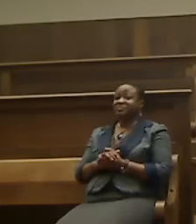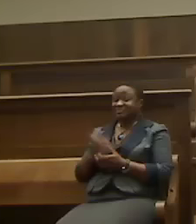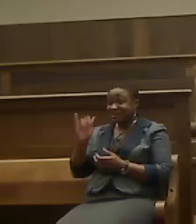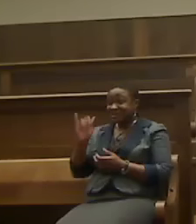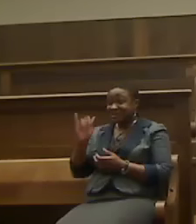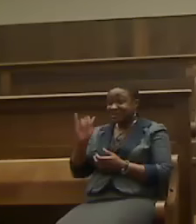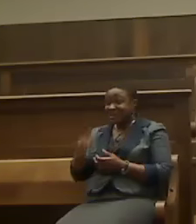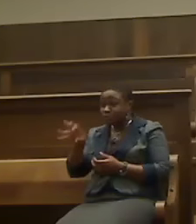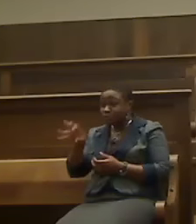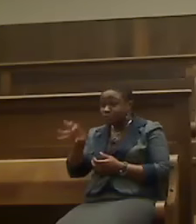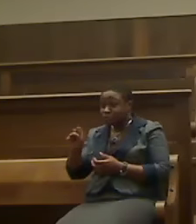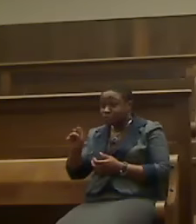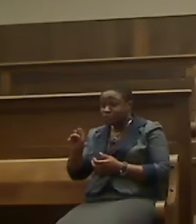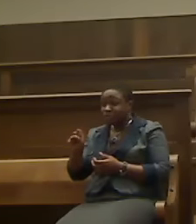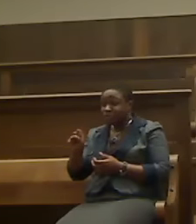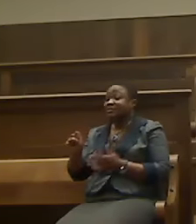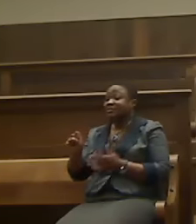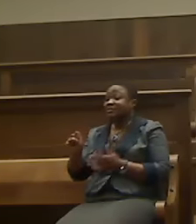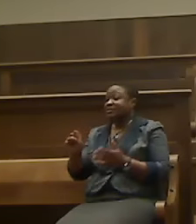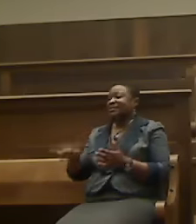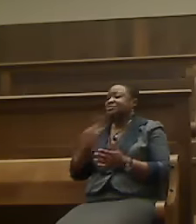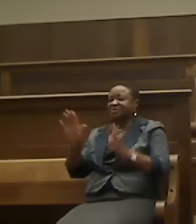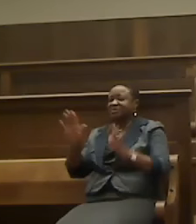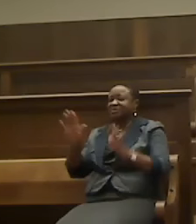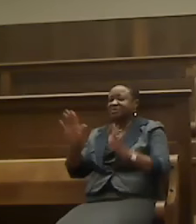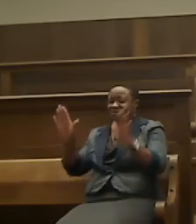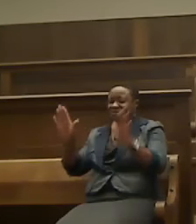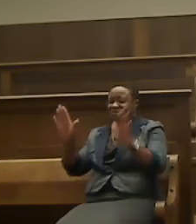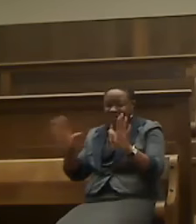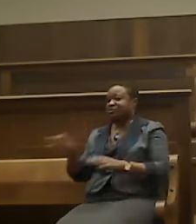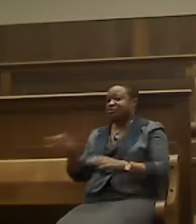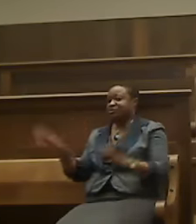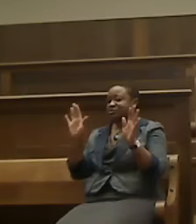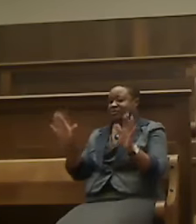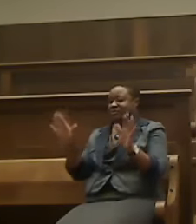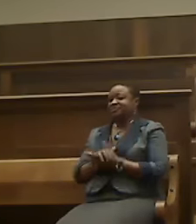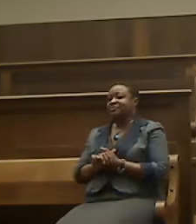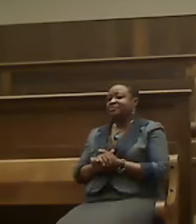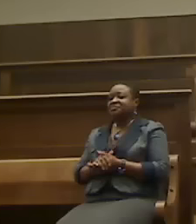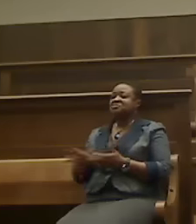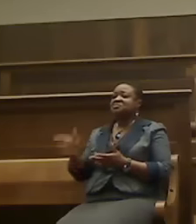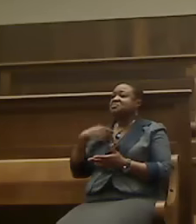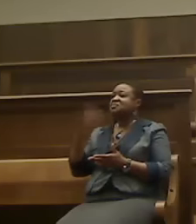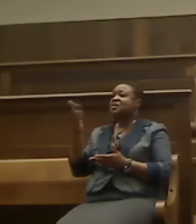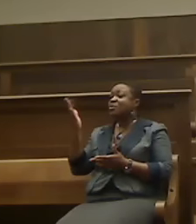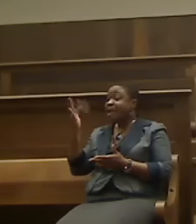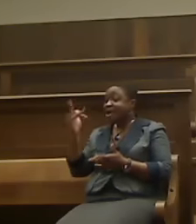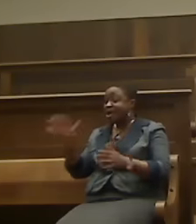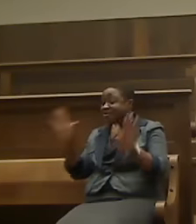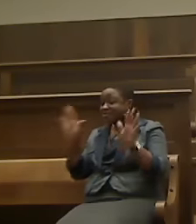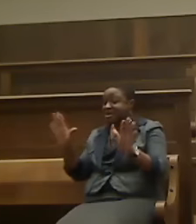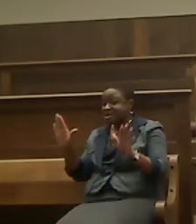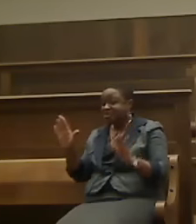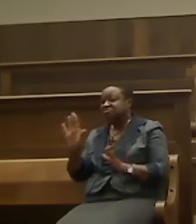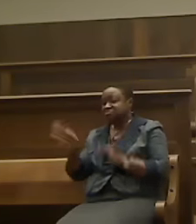news. That's great news. And let me put the context of why that's such great news.